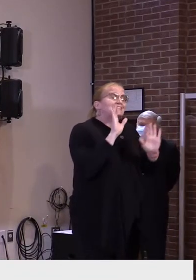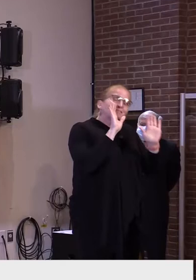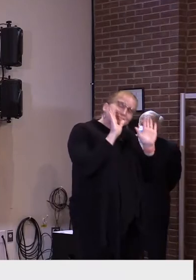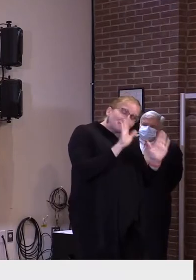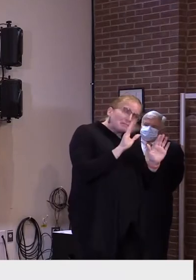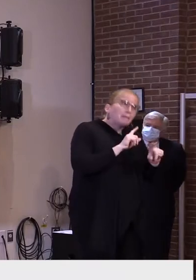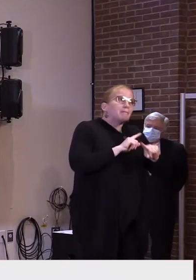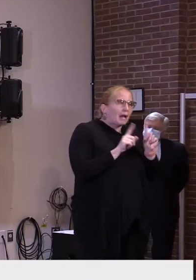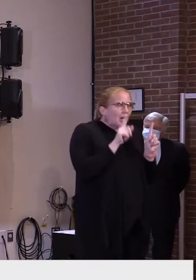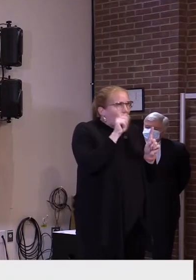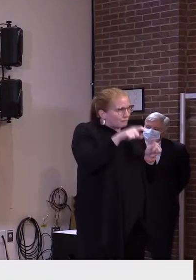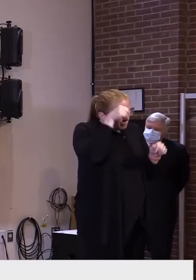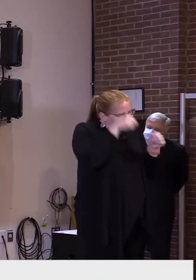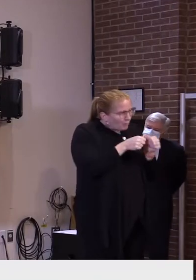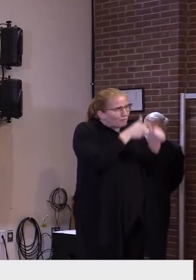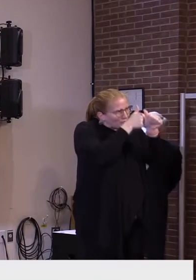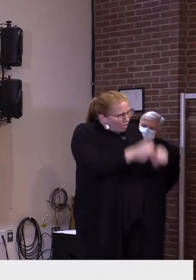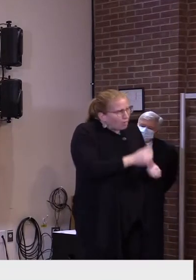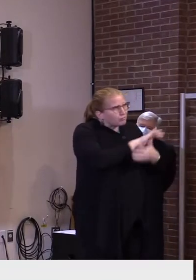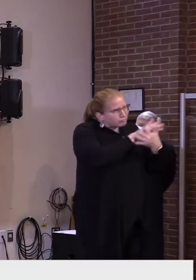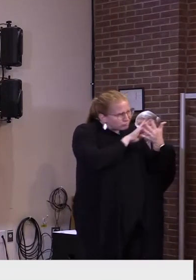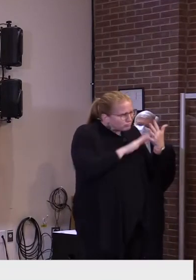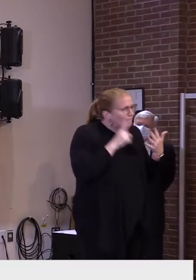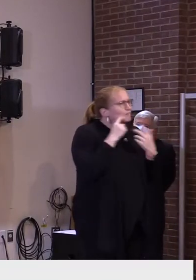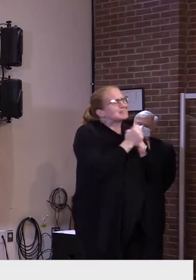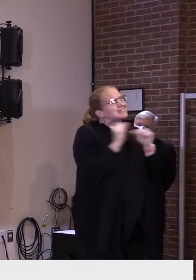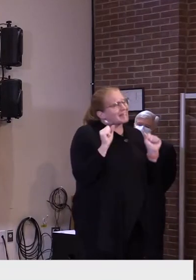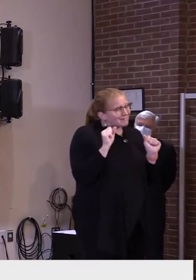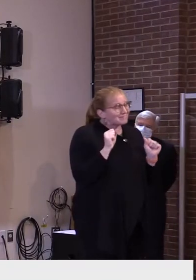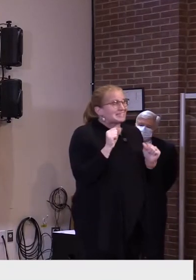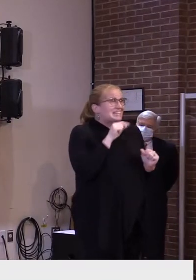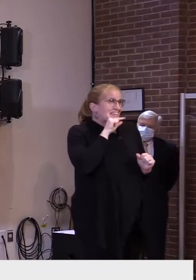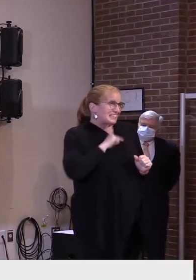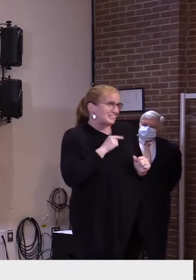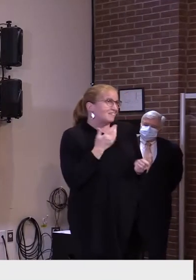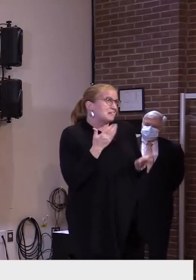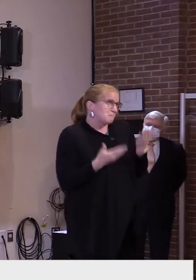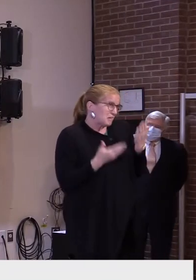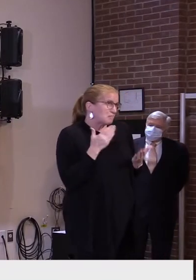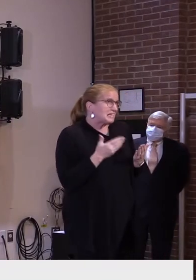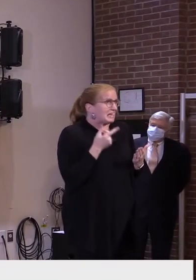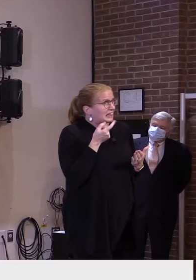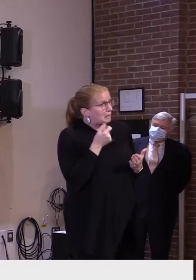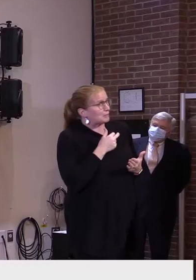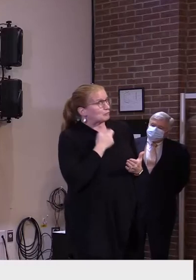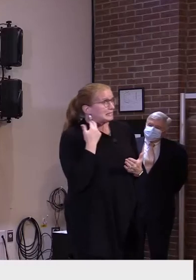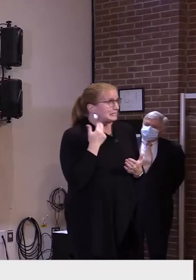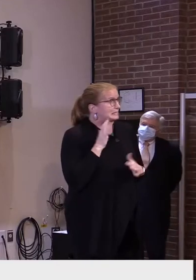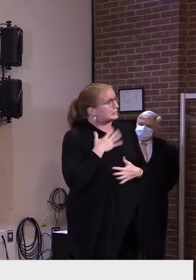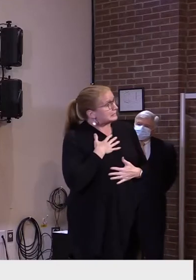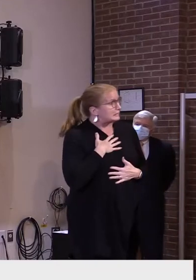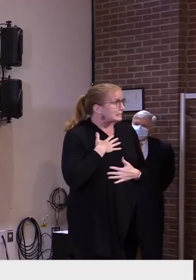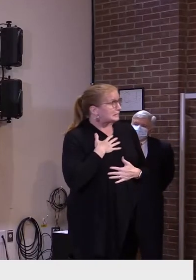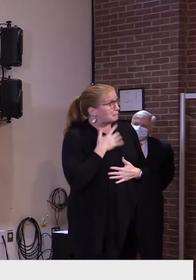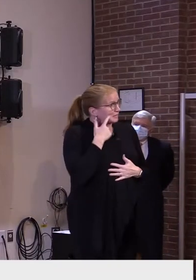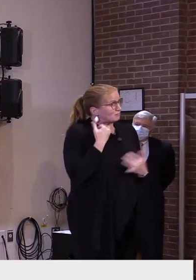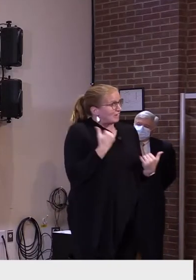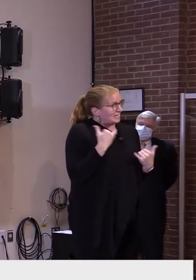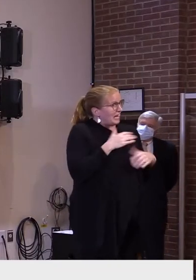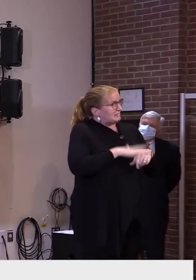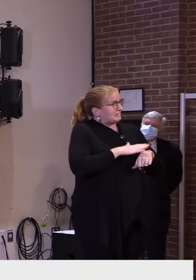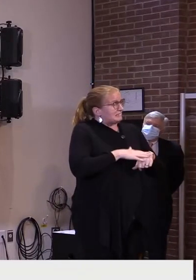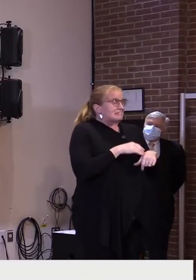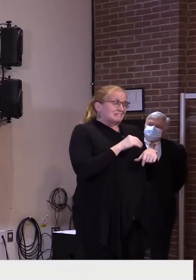do about this virus, Thanksgiving can be a little bit risky. If you're vaccinated, you have